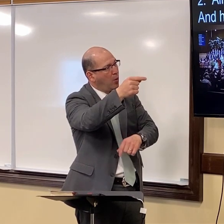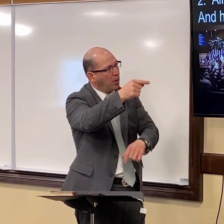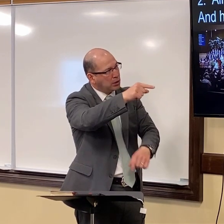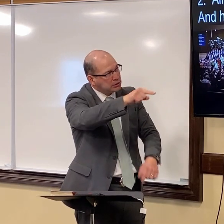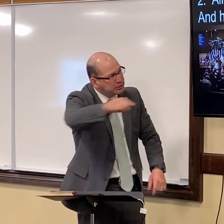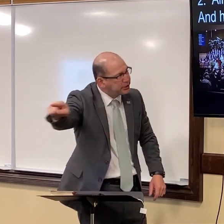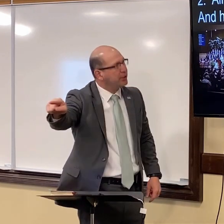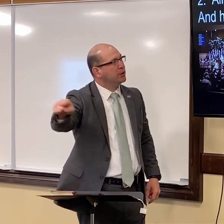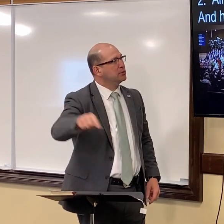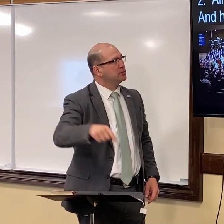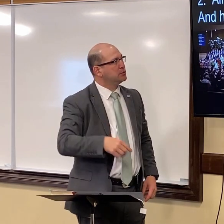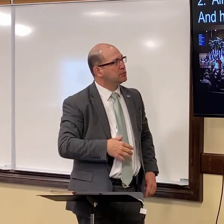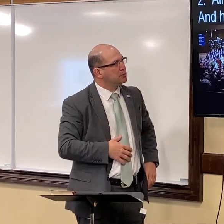go ye.